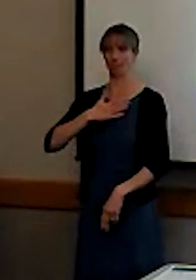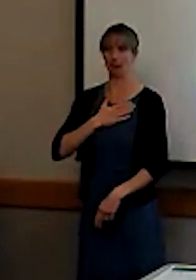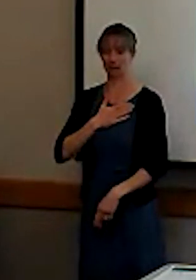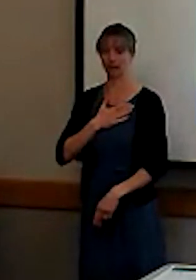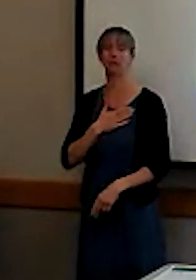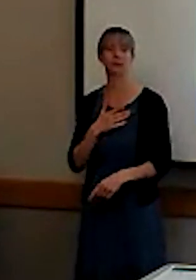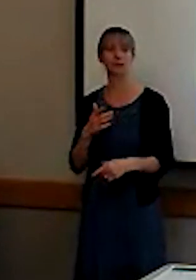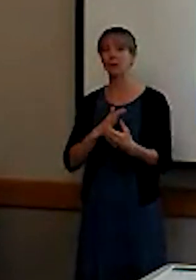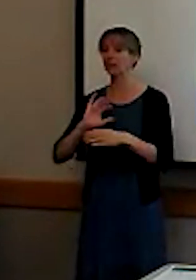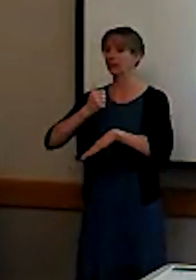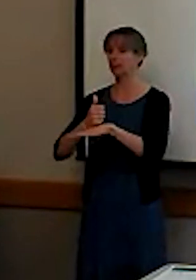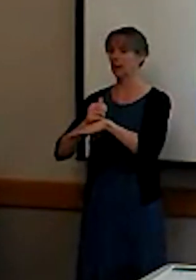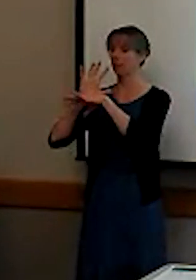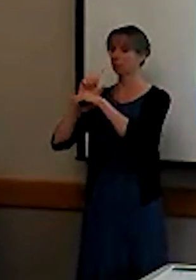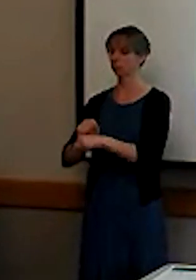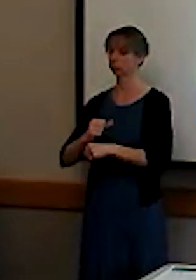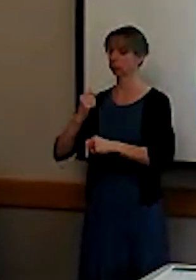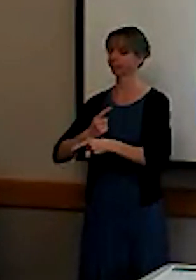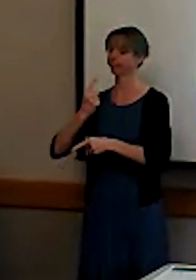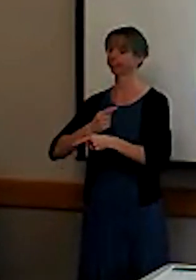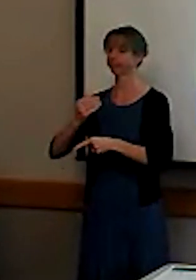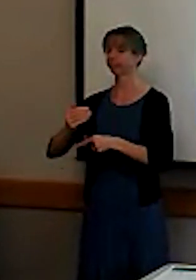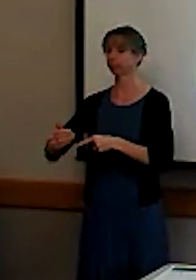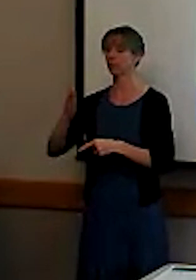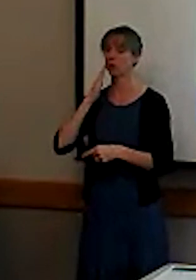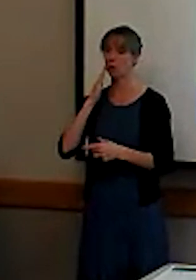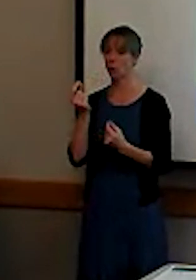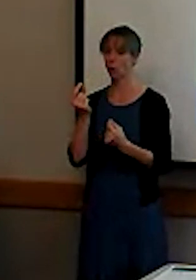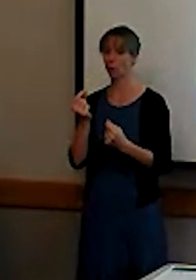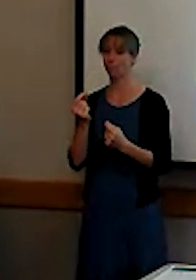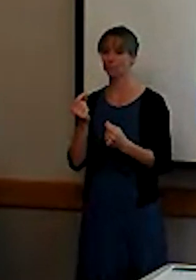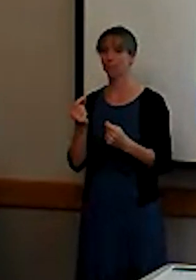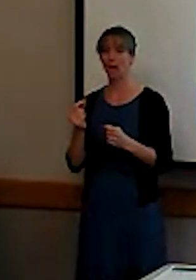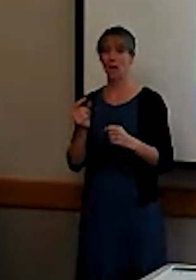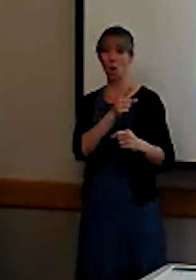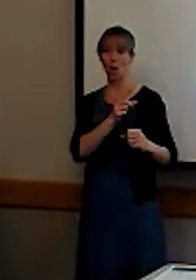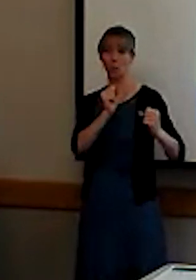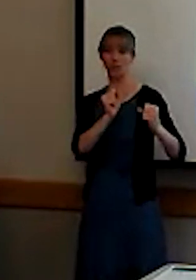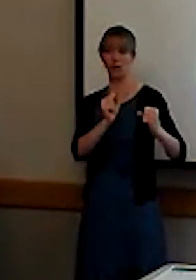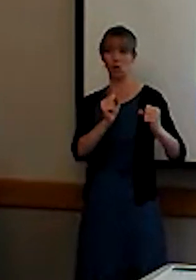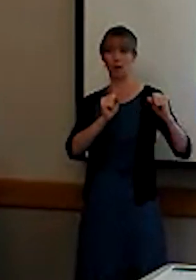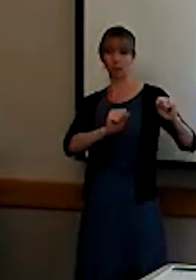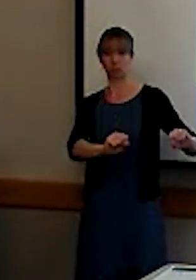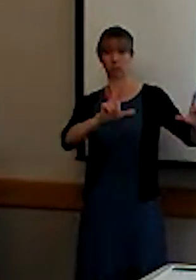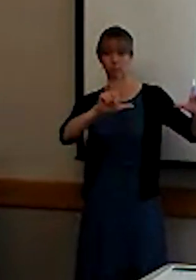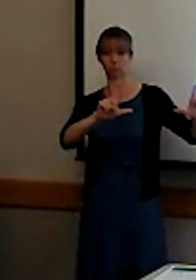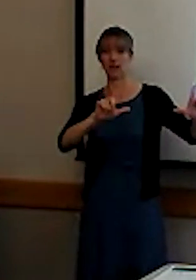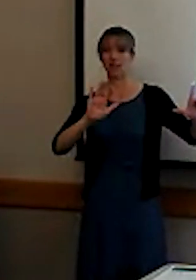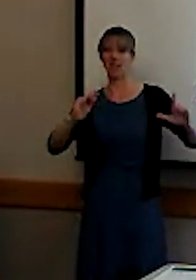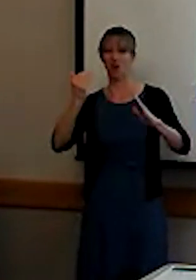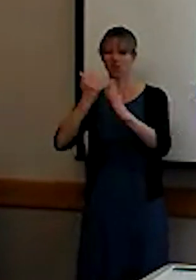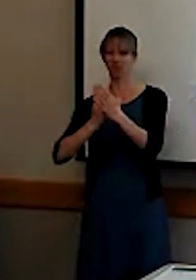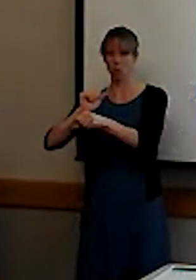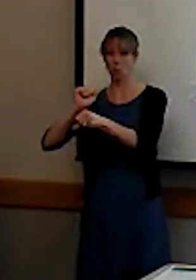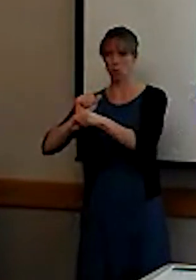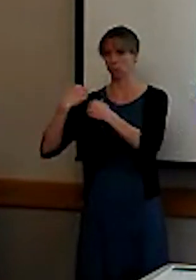establishing routines. So now they know. And I know you can't see very well over there, but on the refrigerator, I have their tasks listed,